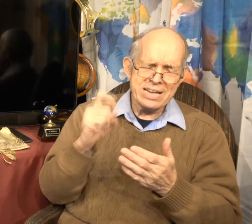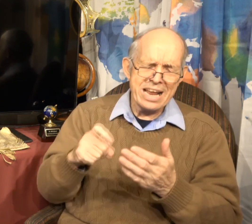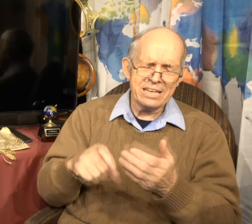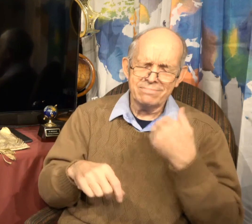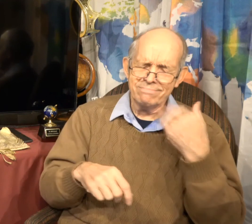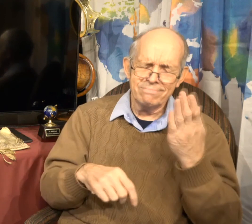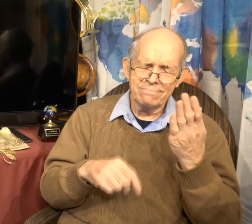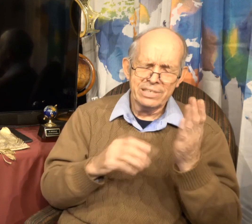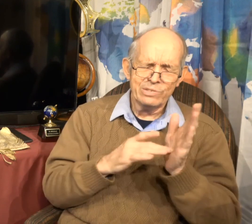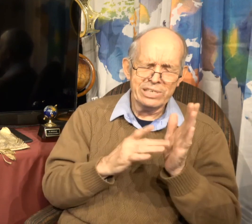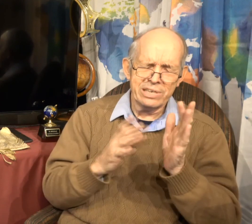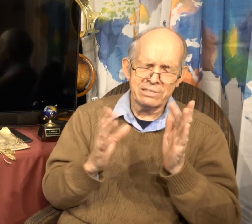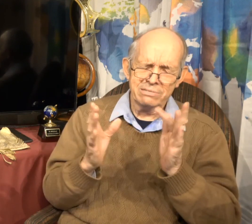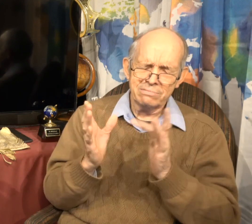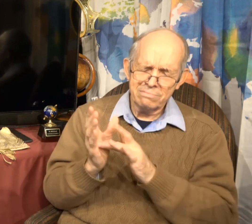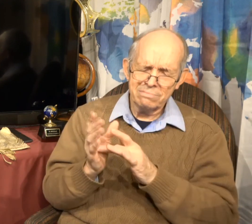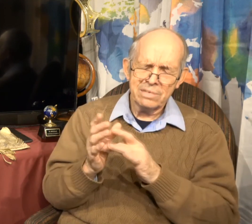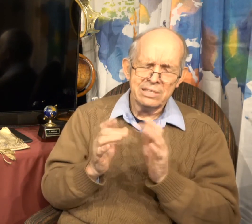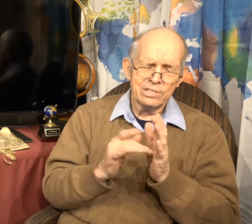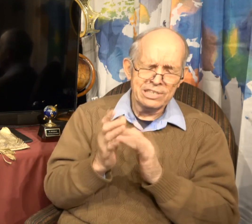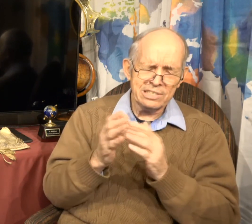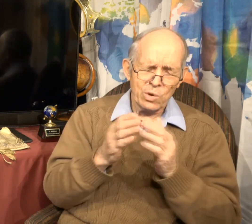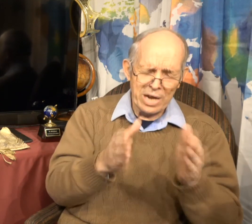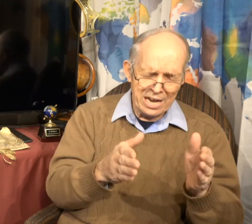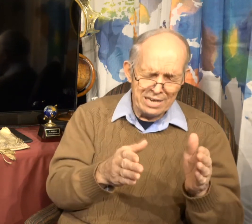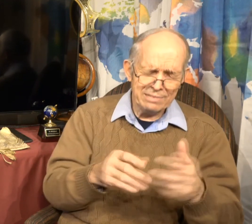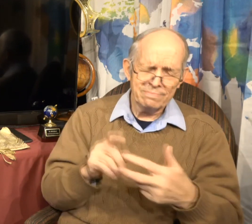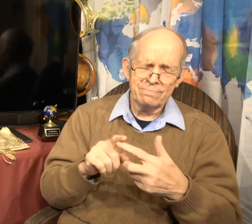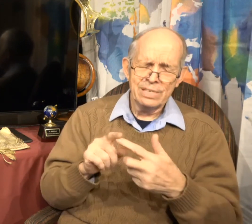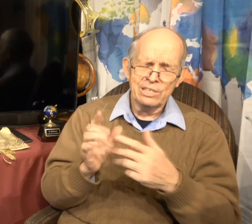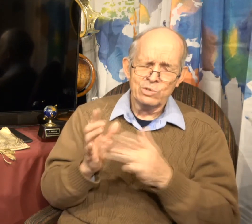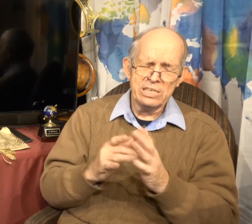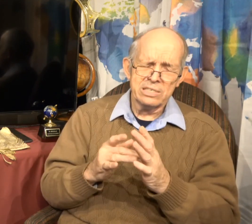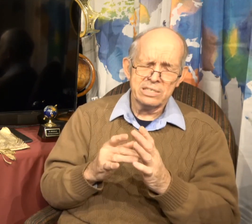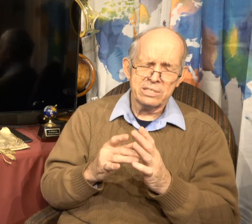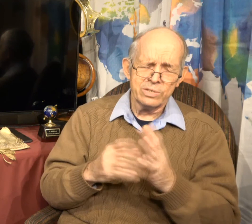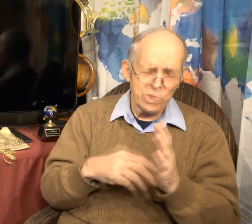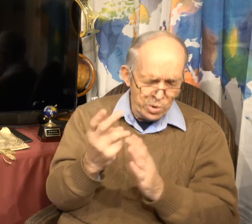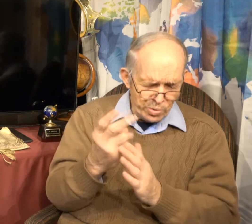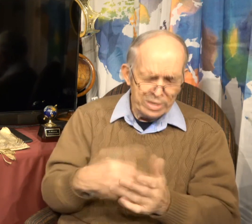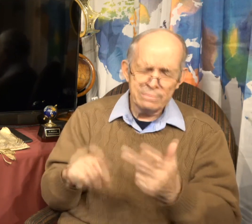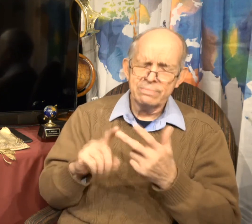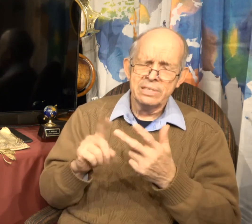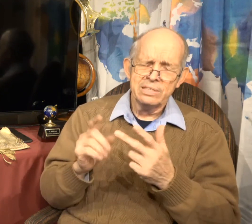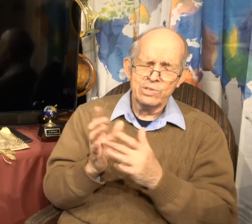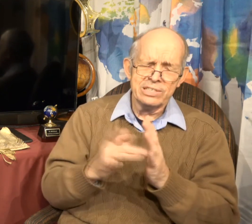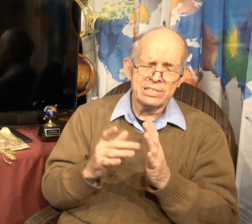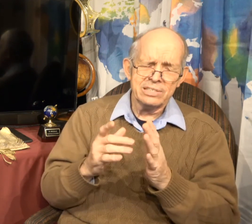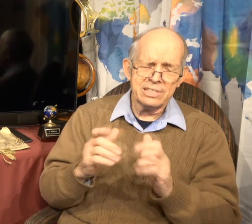need, Jesus. Jesus the way, Jesus the truth, Jesus the